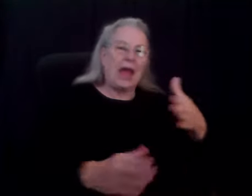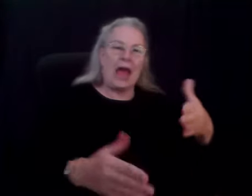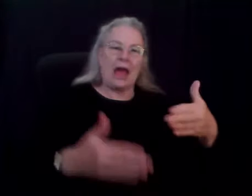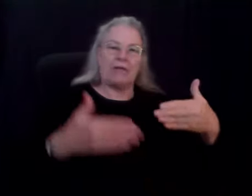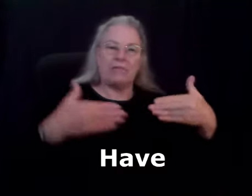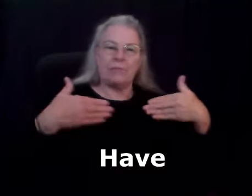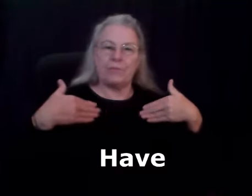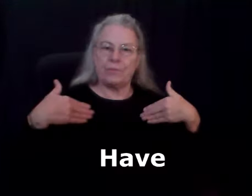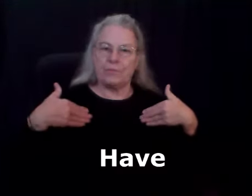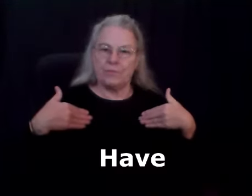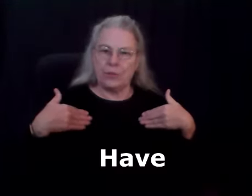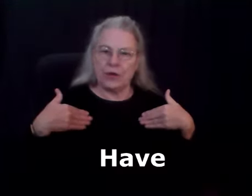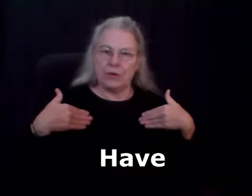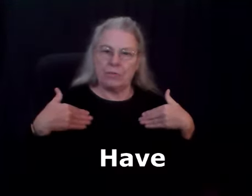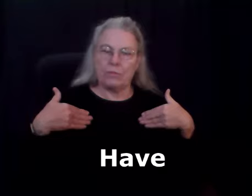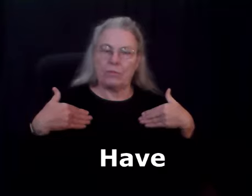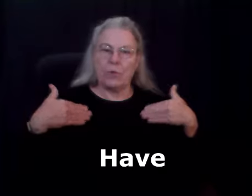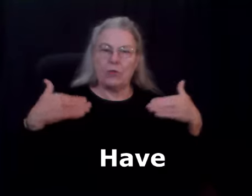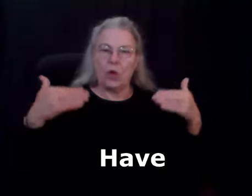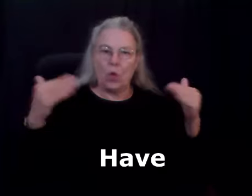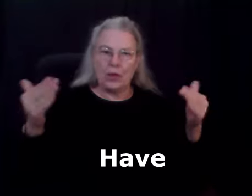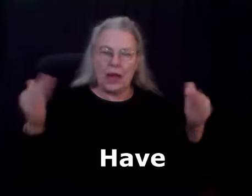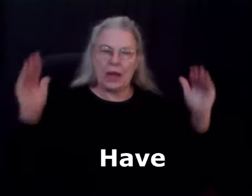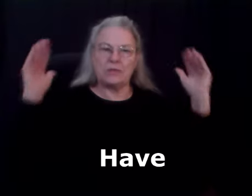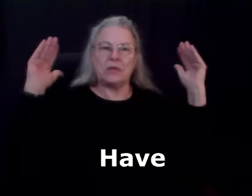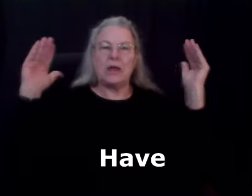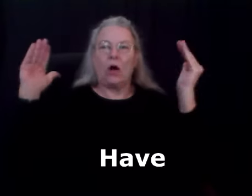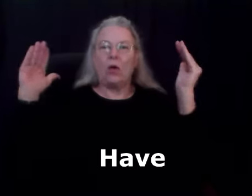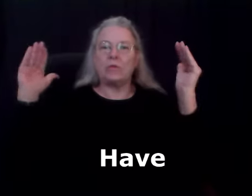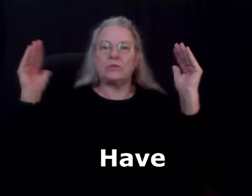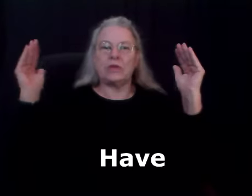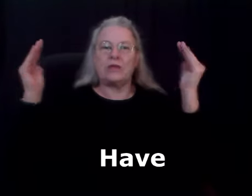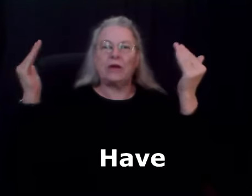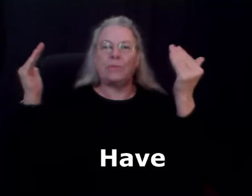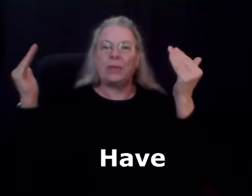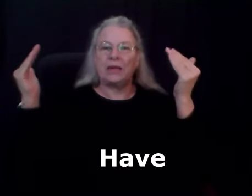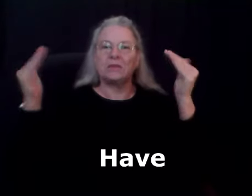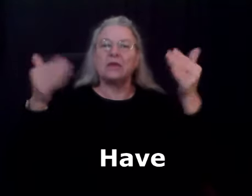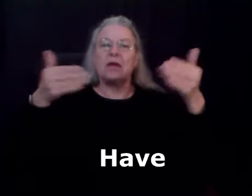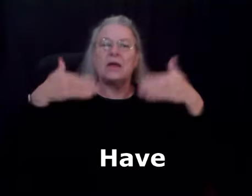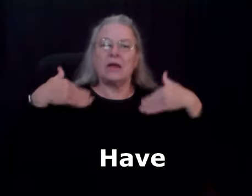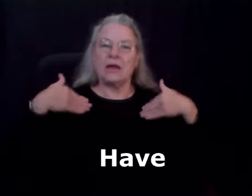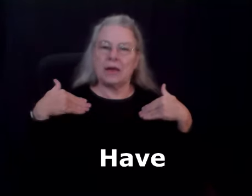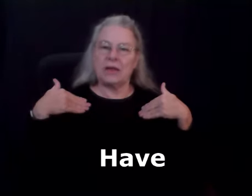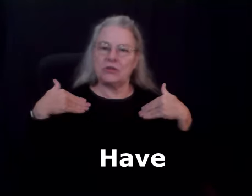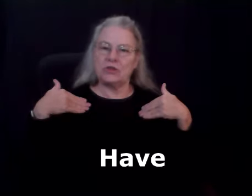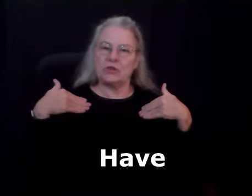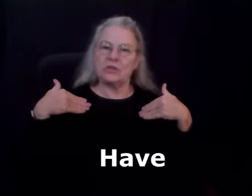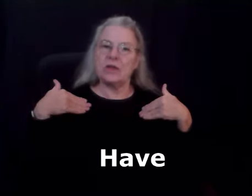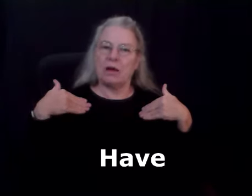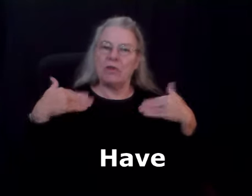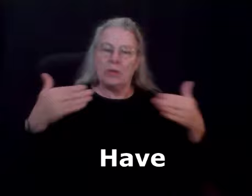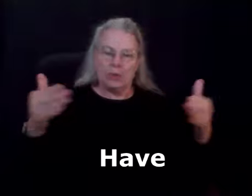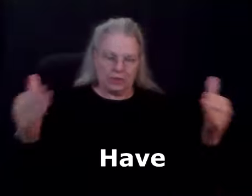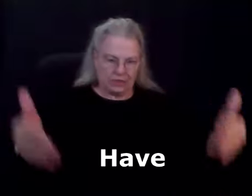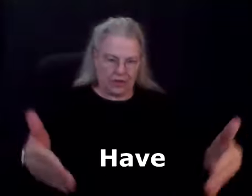Have. Bring your both open hands, almost they're bent against yourself, because it's like they're